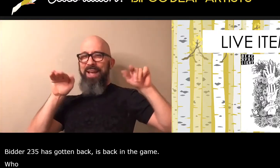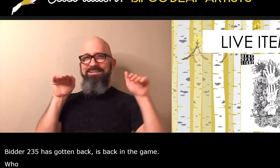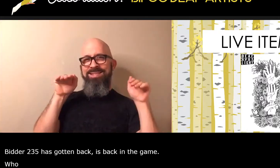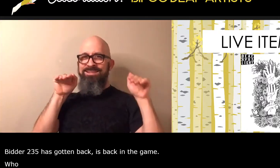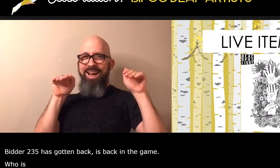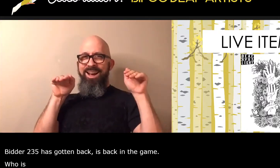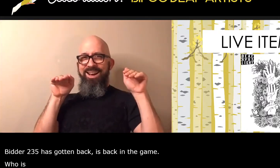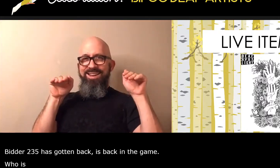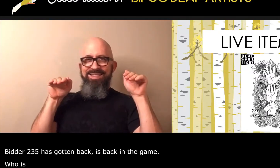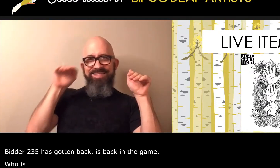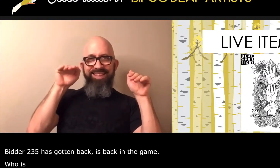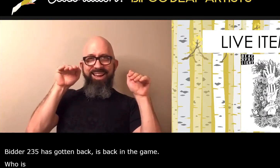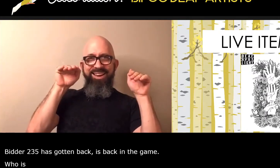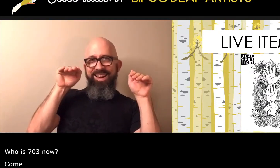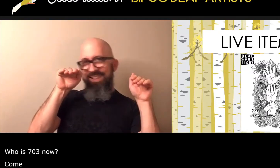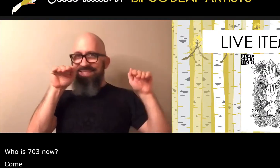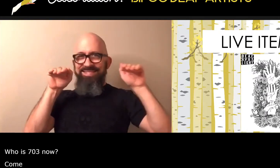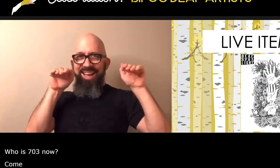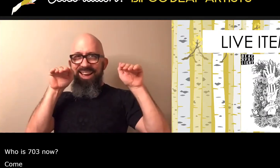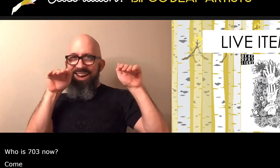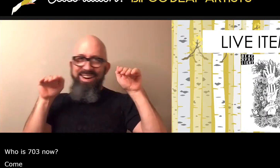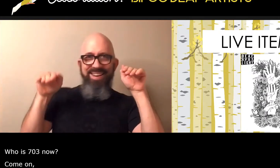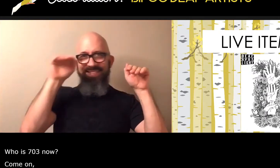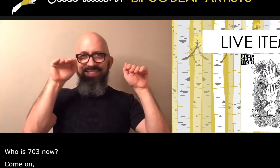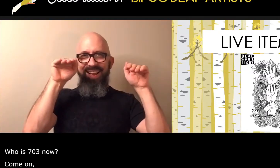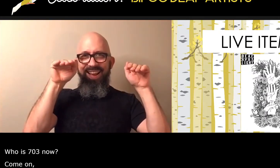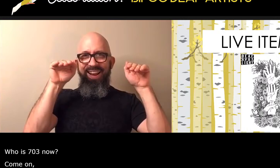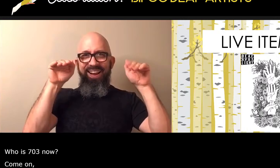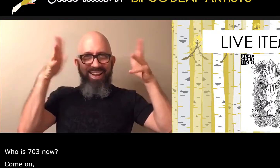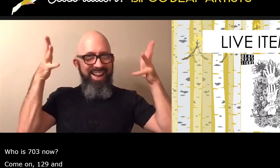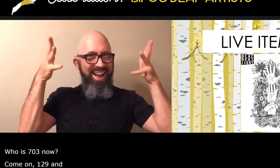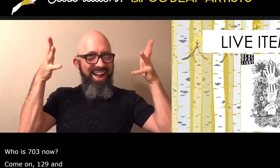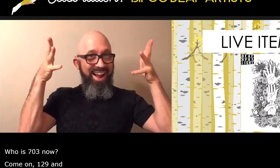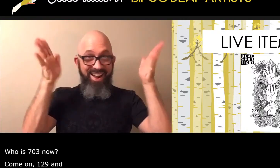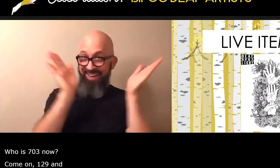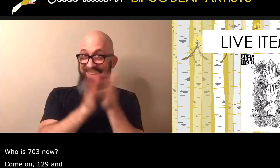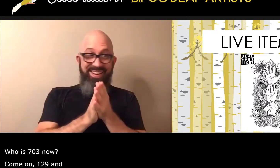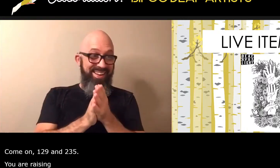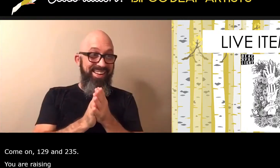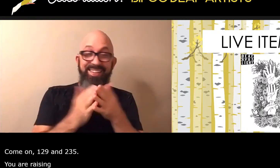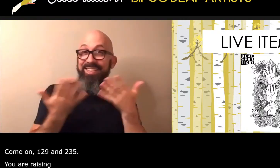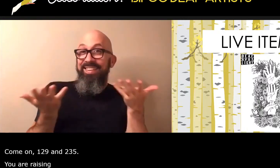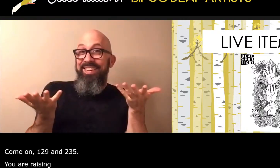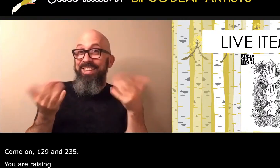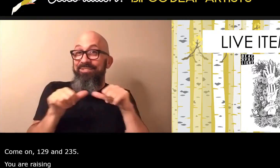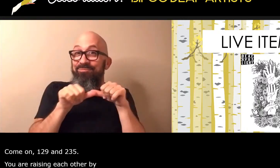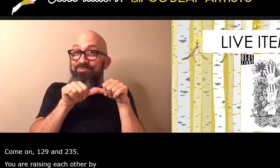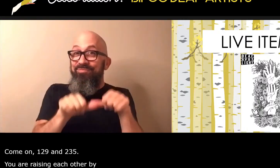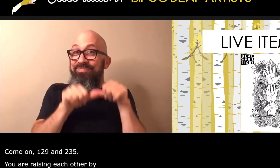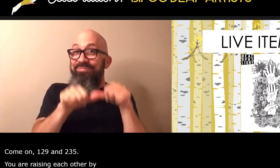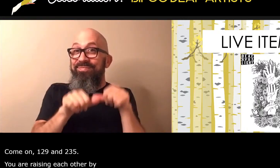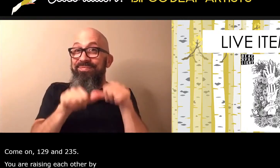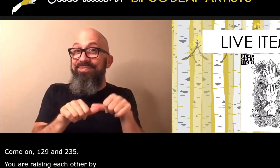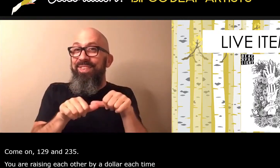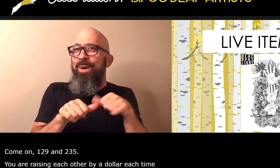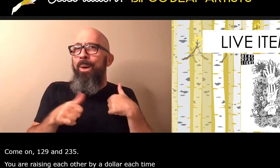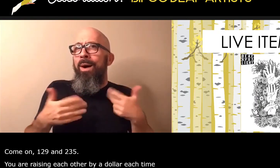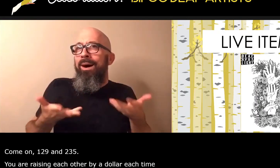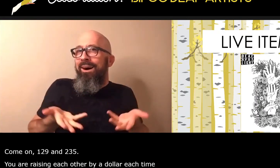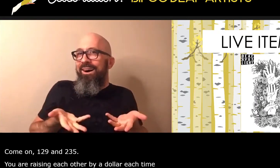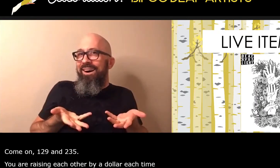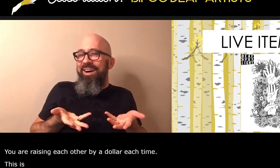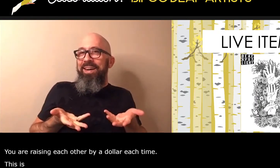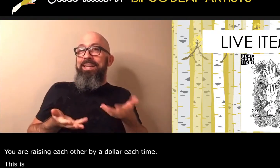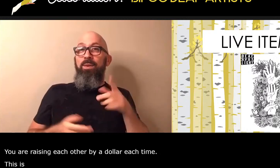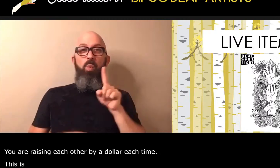129 and 235. You are raising each other by $1 each time. This is so good.